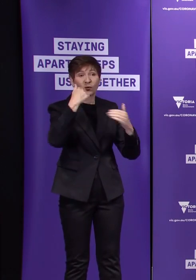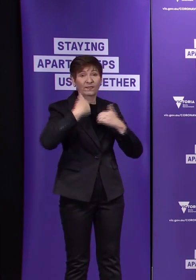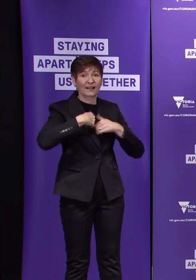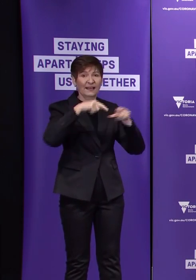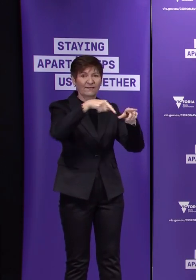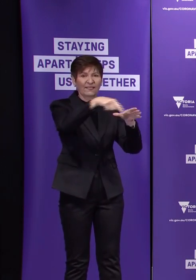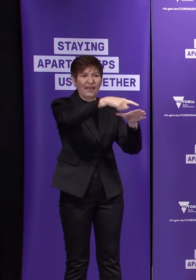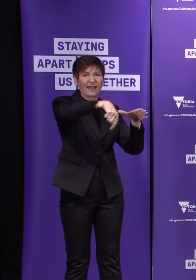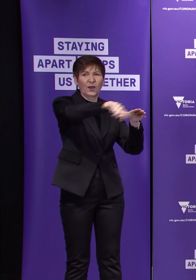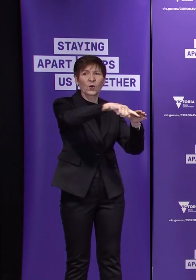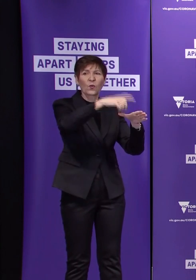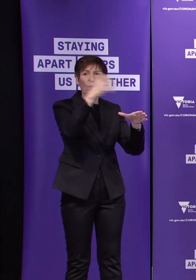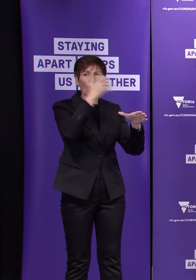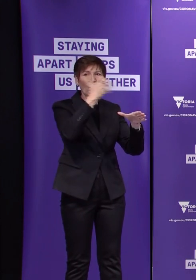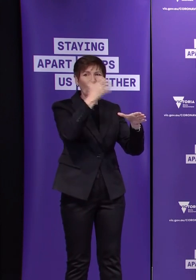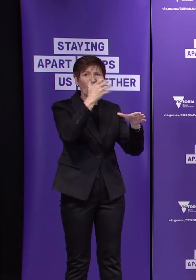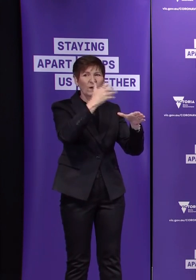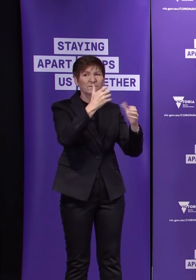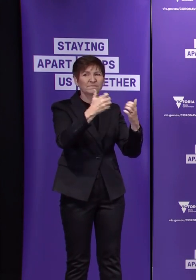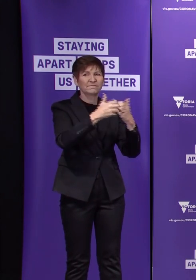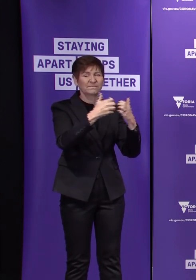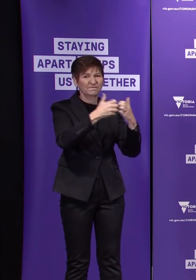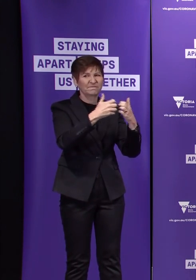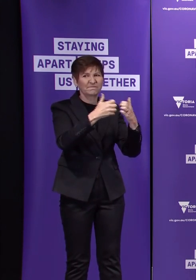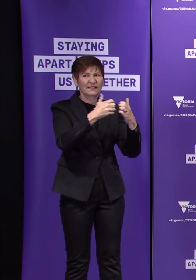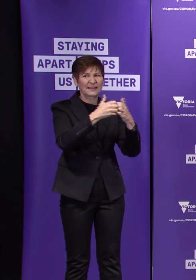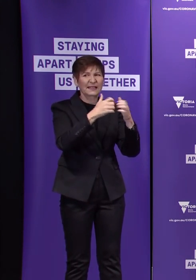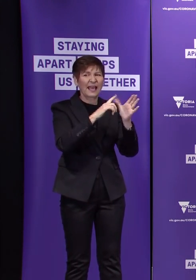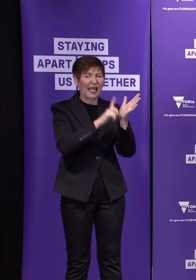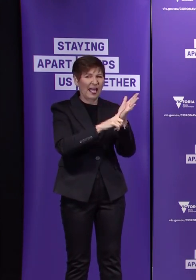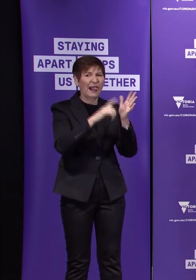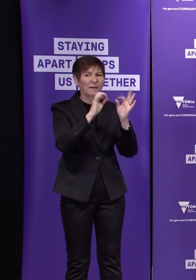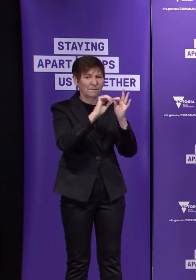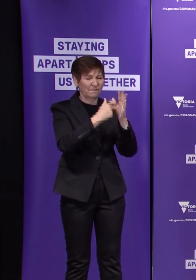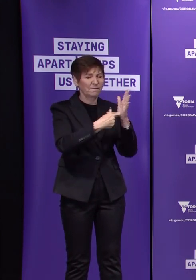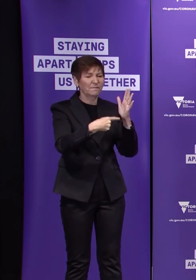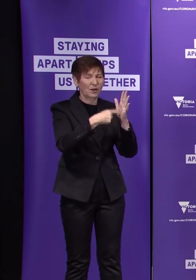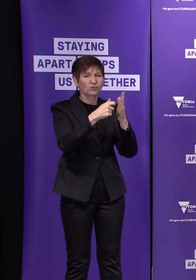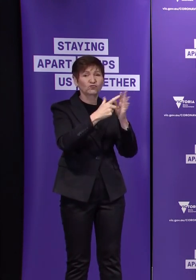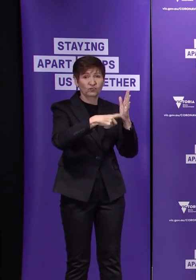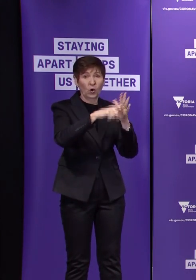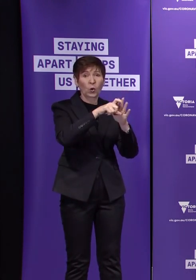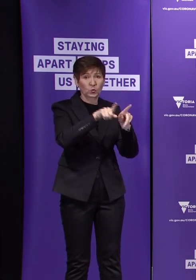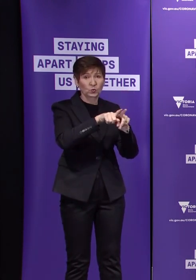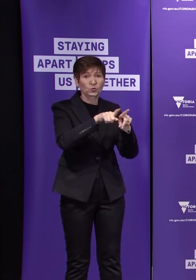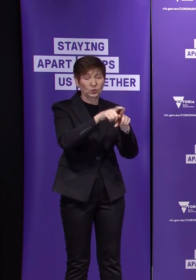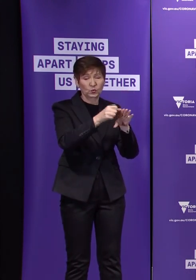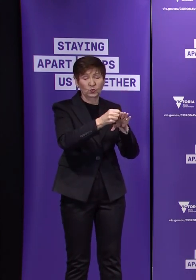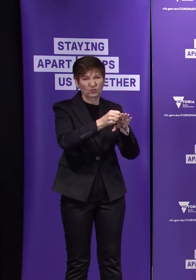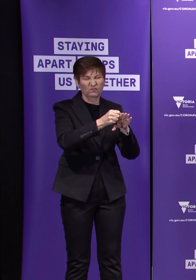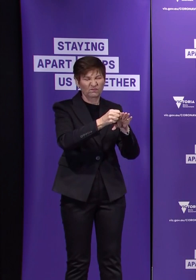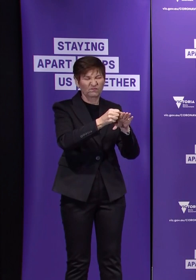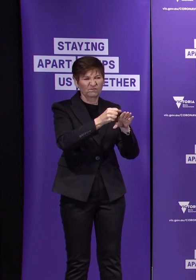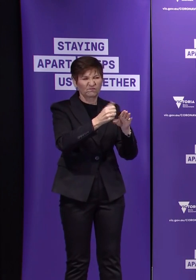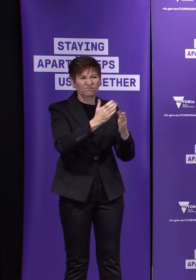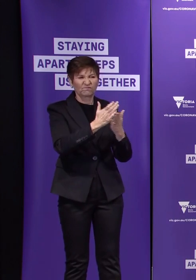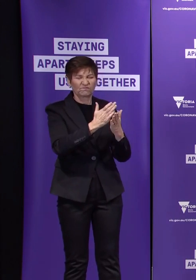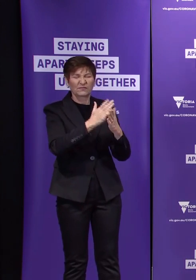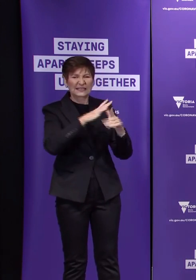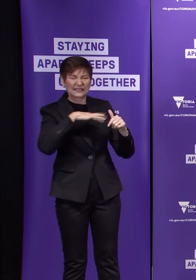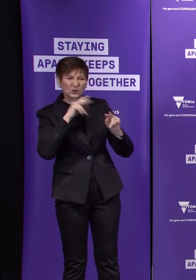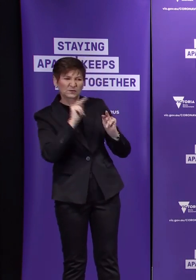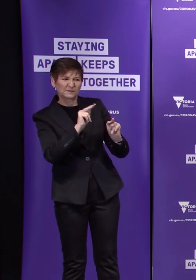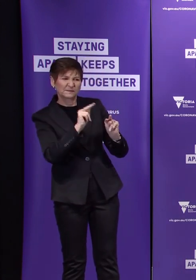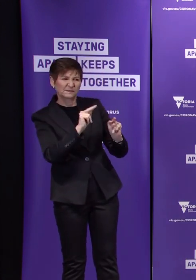those residents, and we're doing our very best to try and make sure that we meet those needs. My